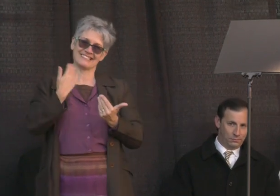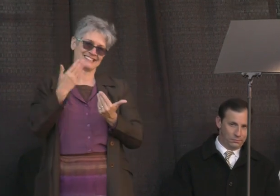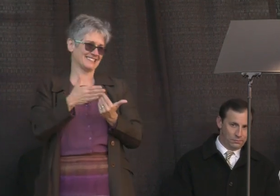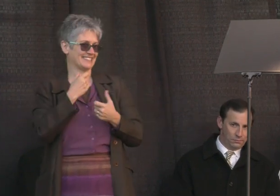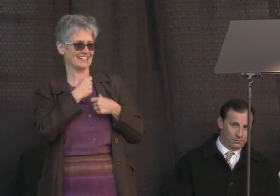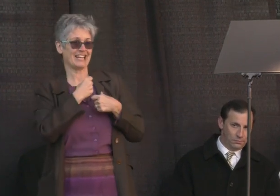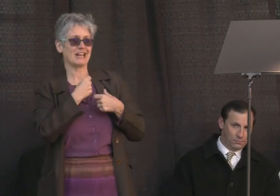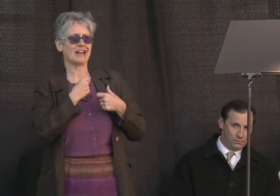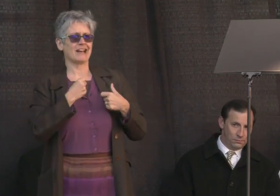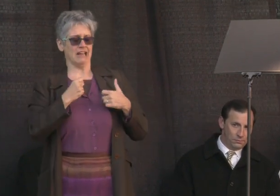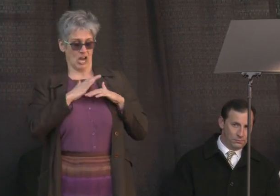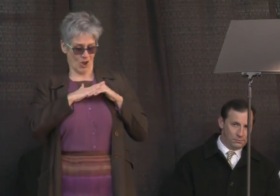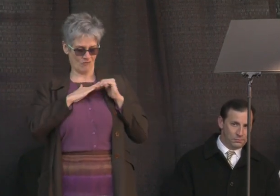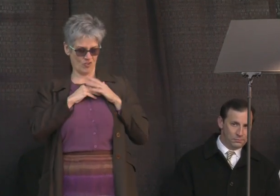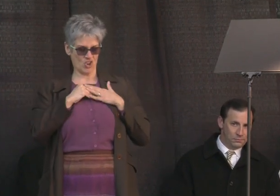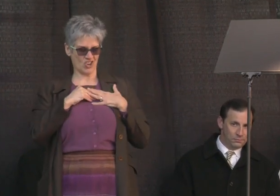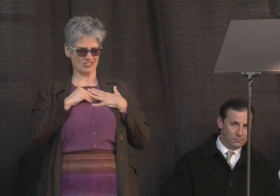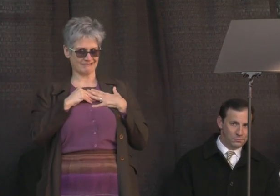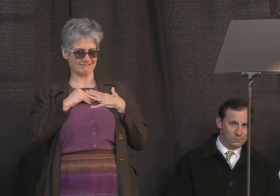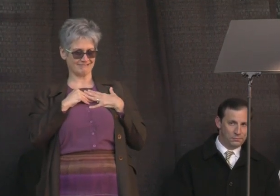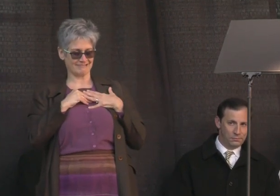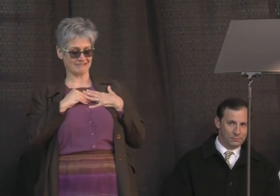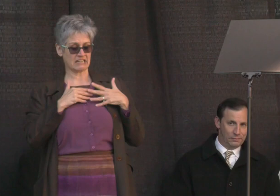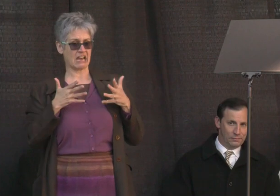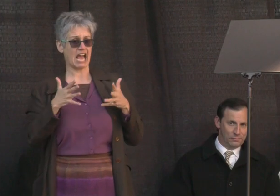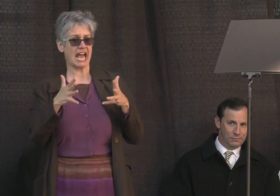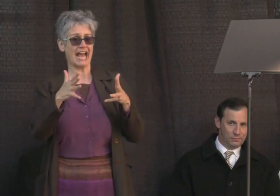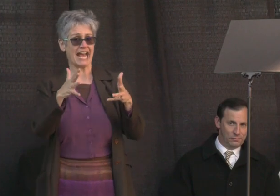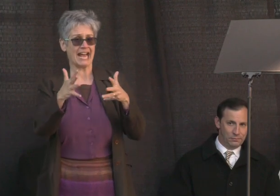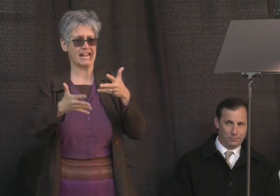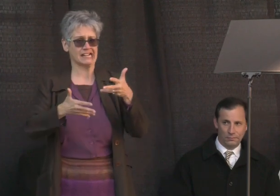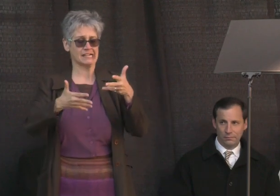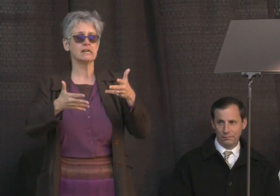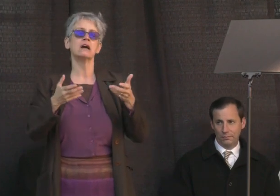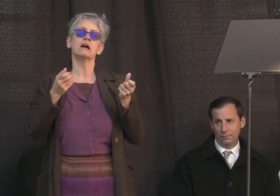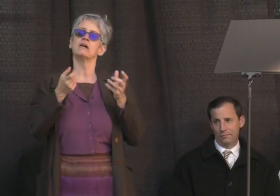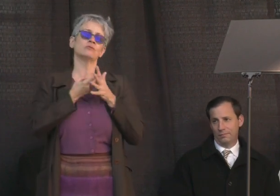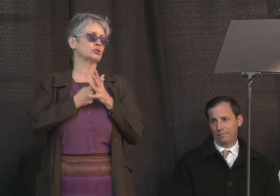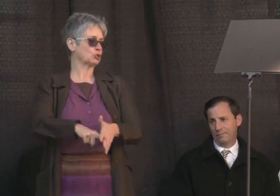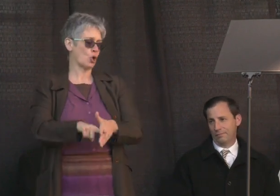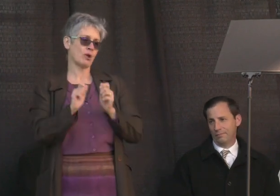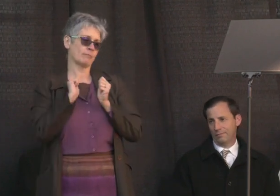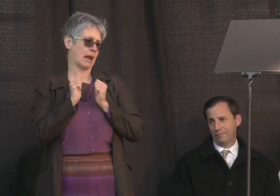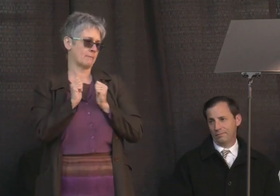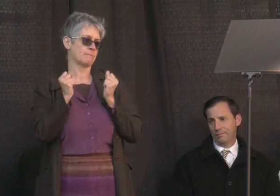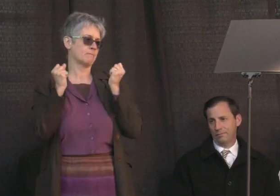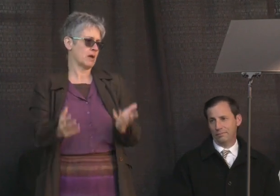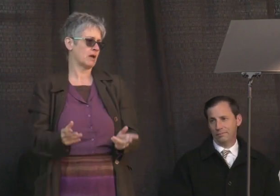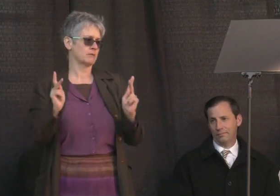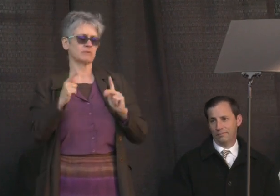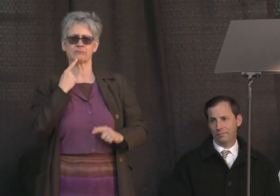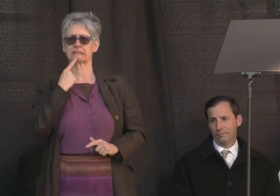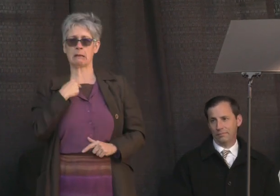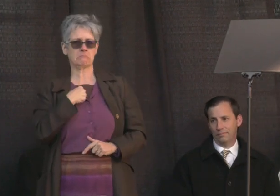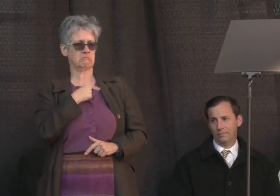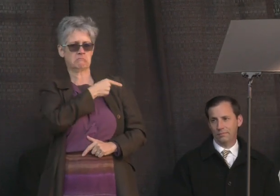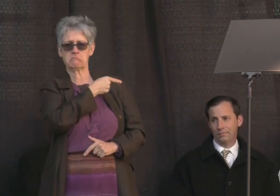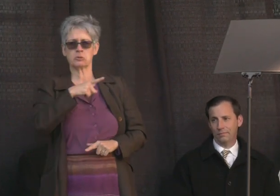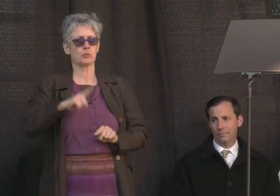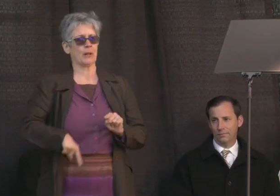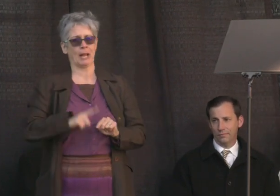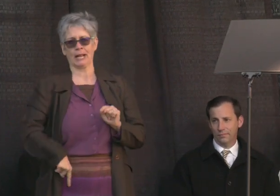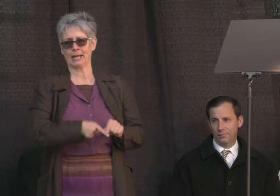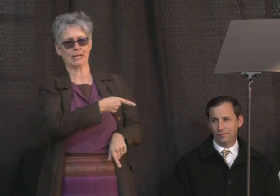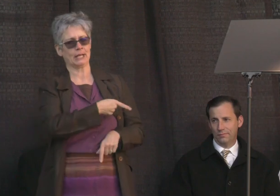Because from the very start of my campaign, many people told me I couldn't do it. Many were skeptical that I could bring people together from all walks of life and